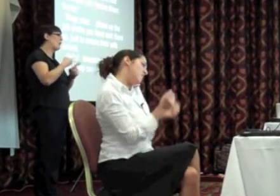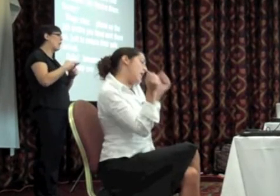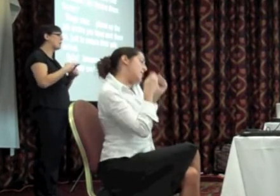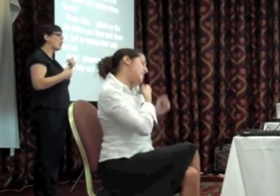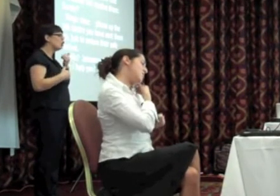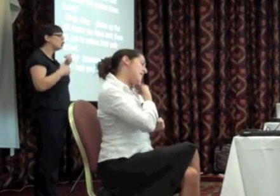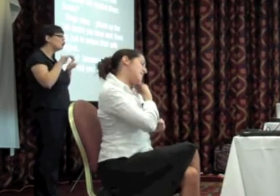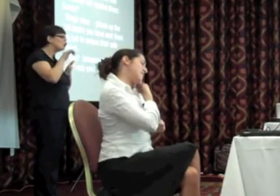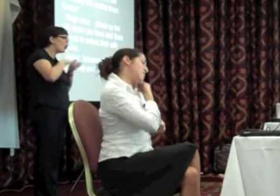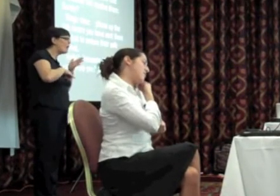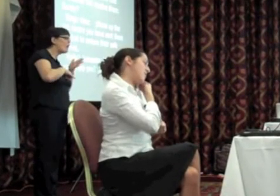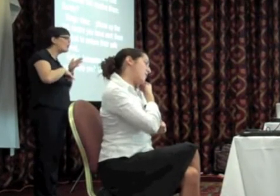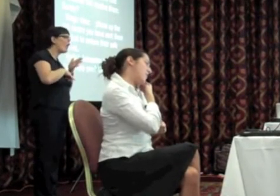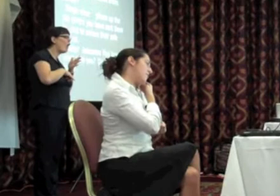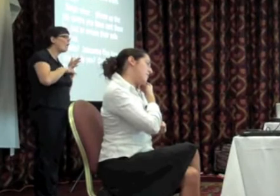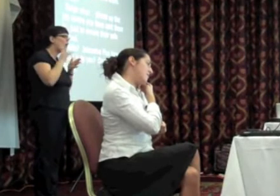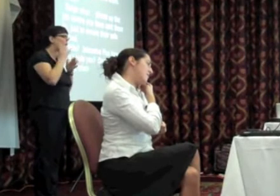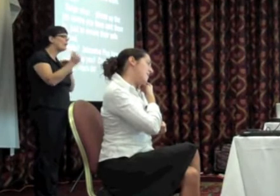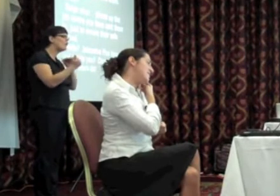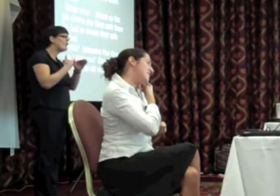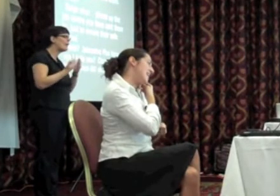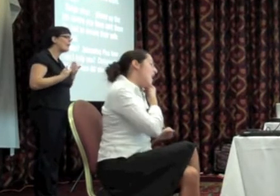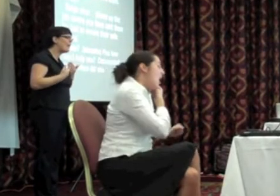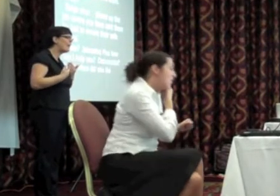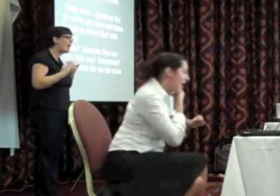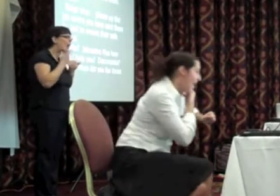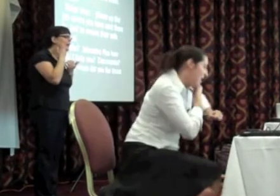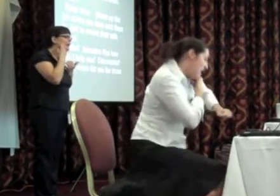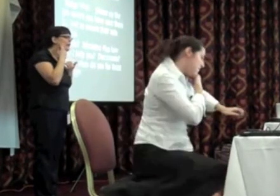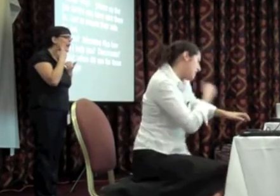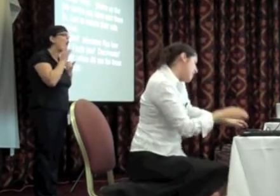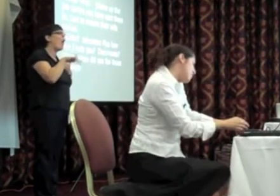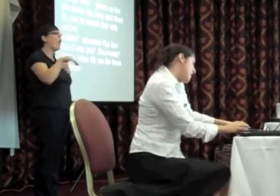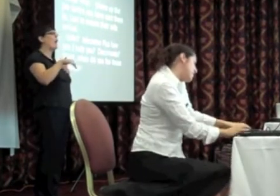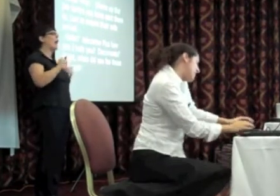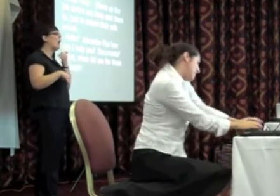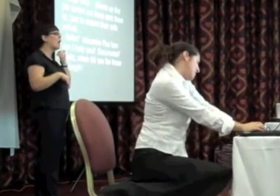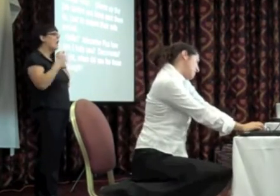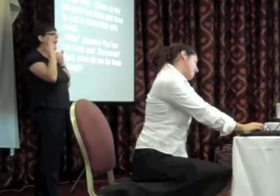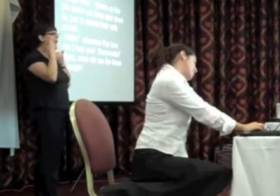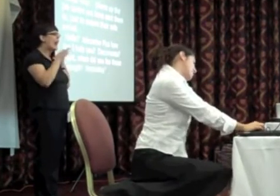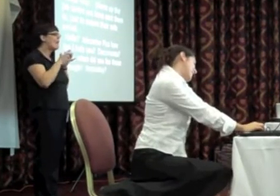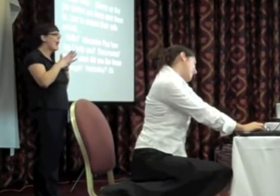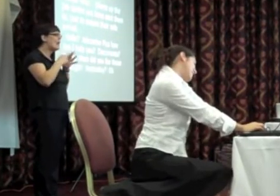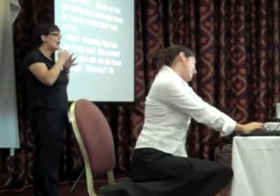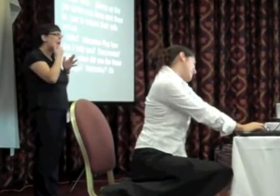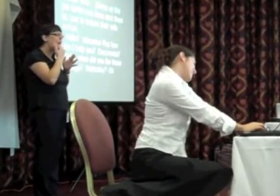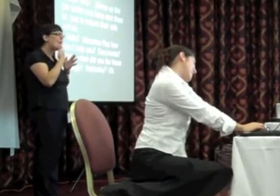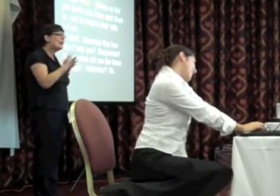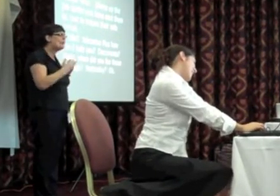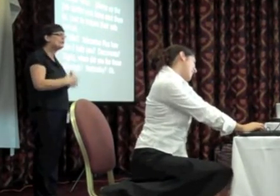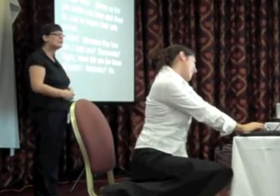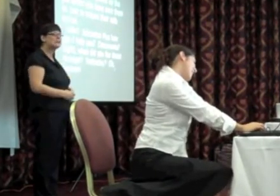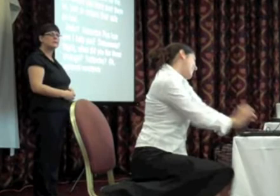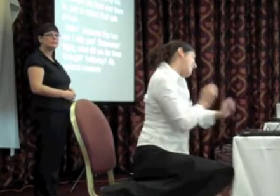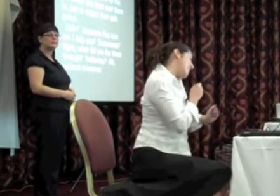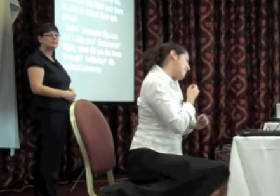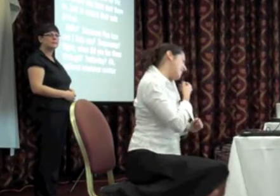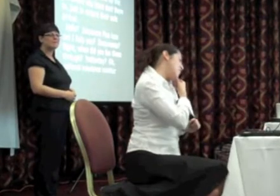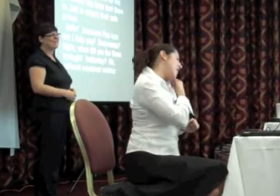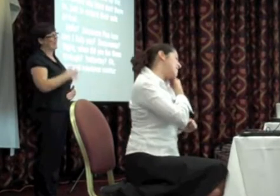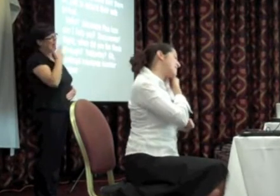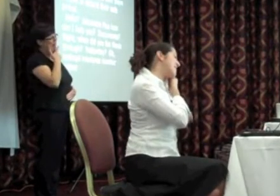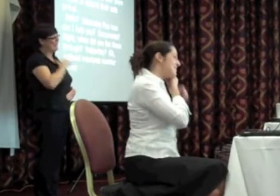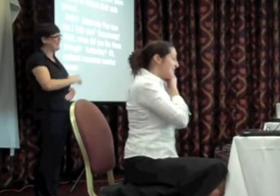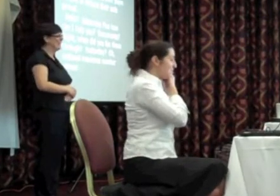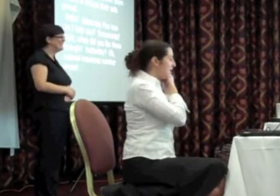Documents? Right, when did you fax those through? Yesterday. Okay, can I have your name and national insurance number, please?